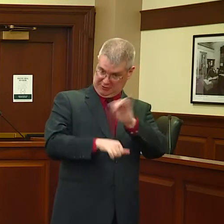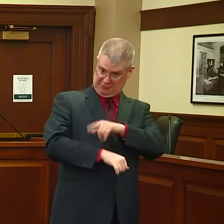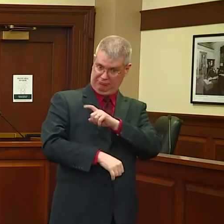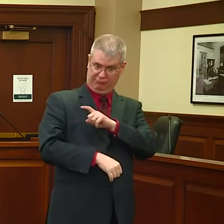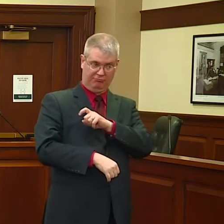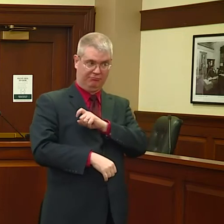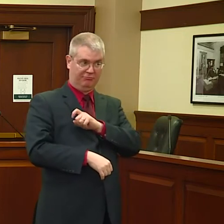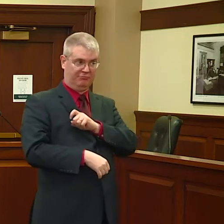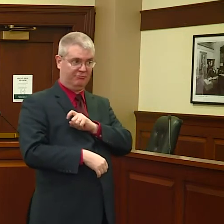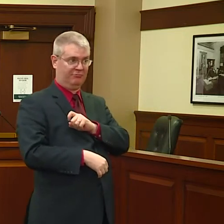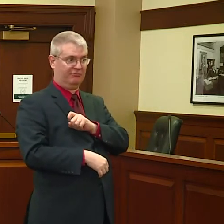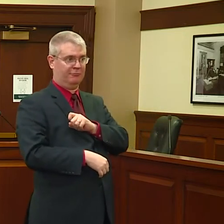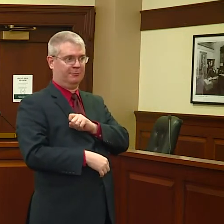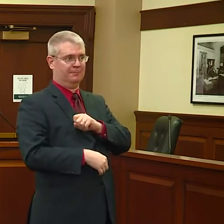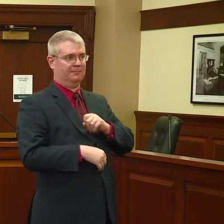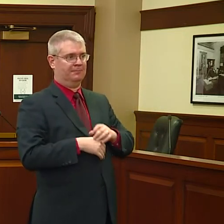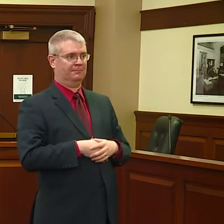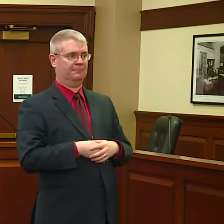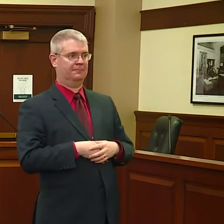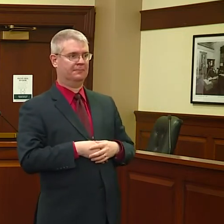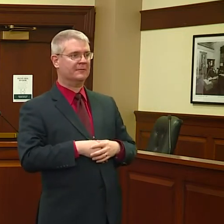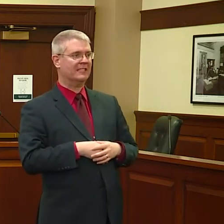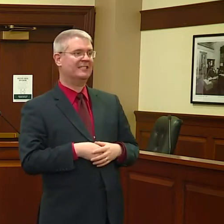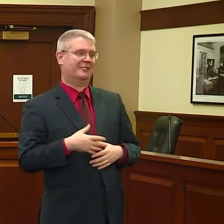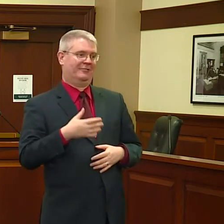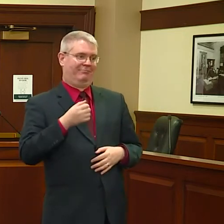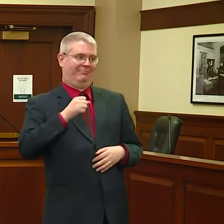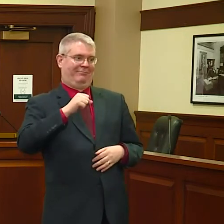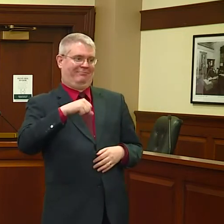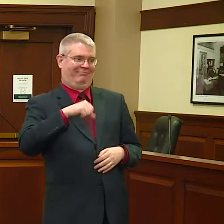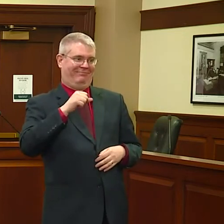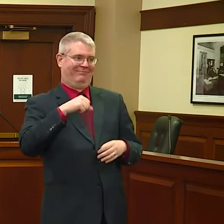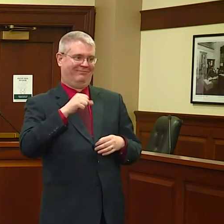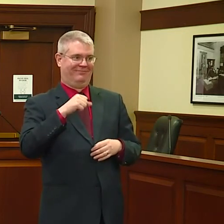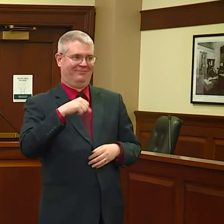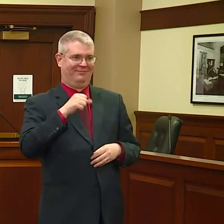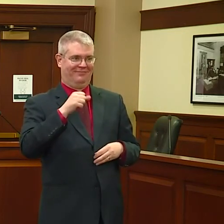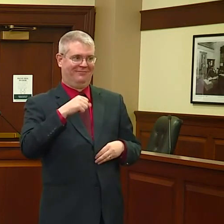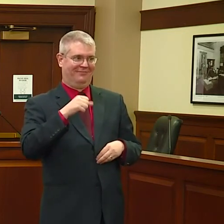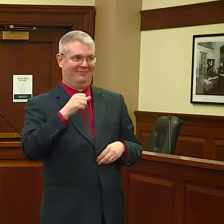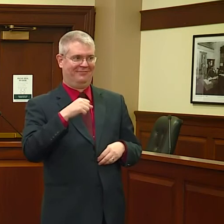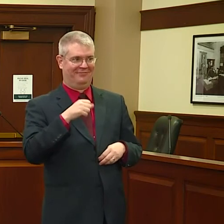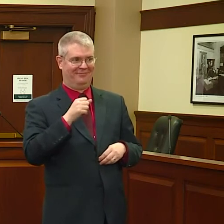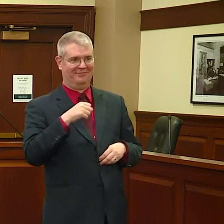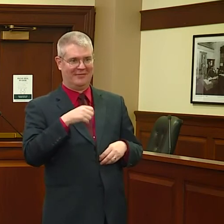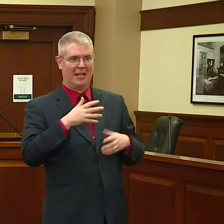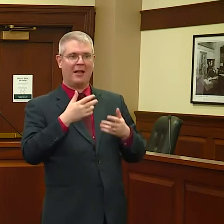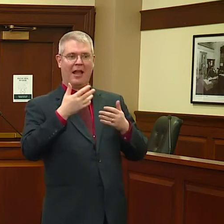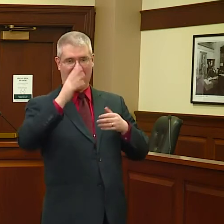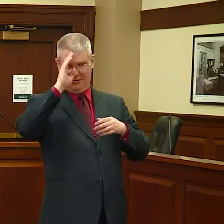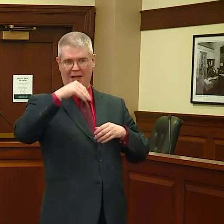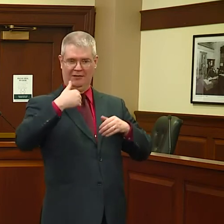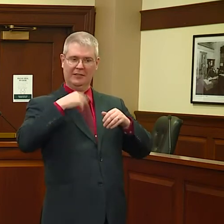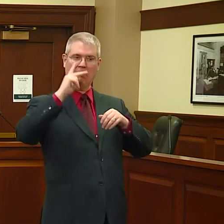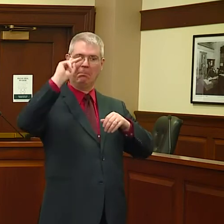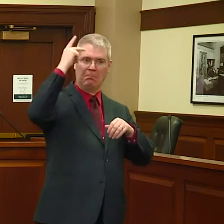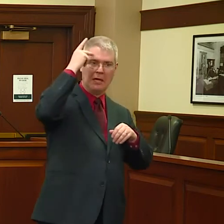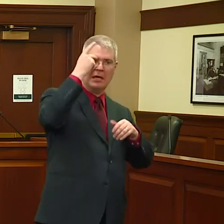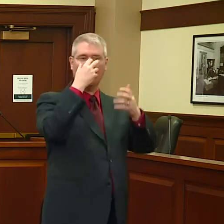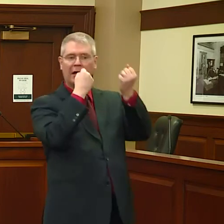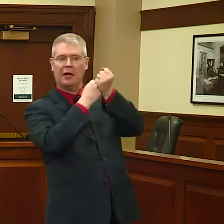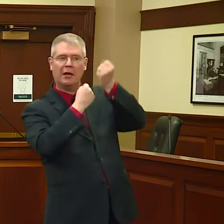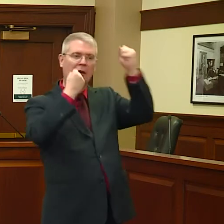COVID-19, and some of that pushback is because they got mixed messages in a variety of fronts, and so we